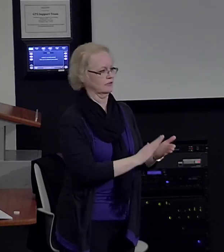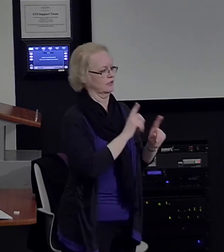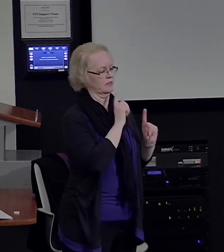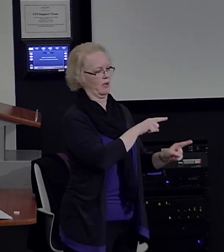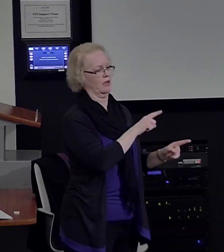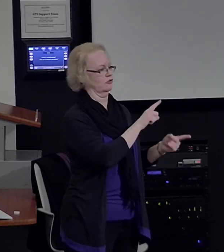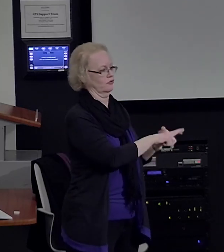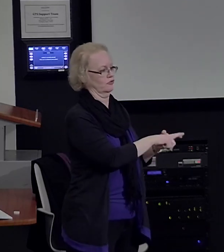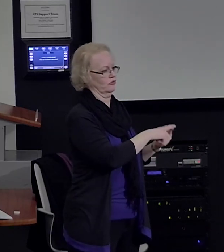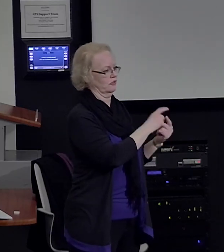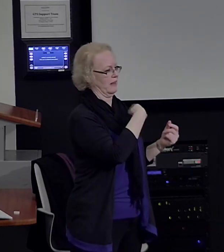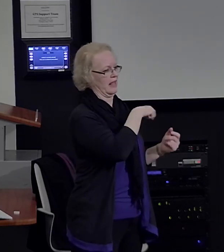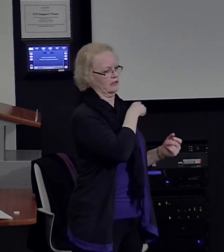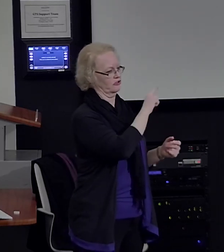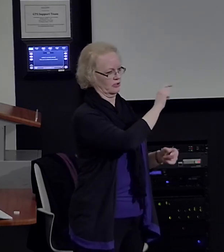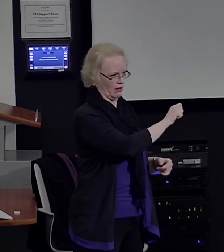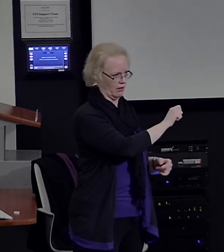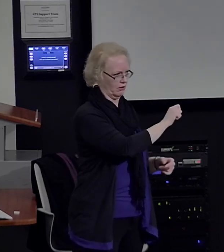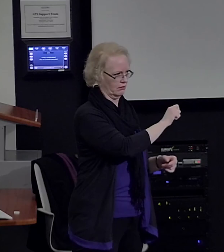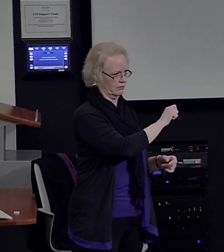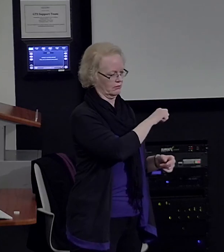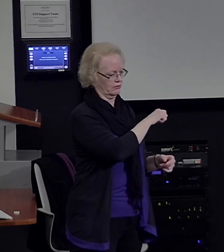the Spanish ta.